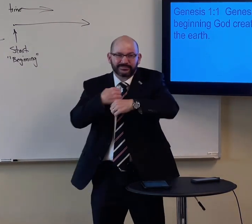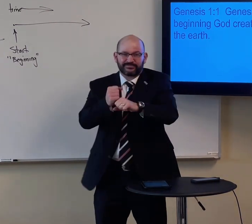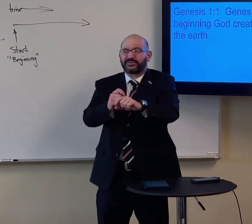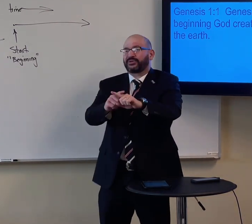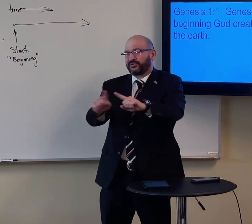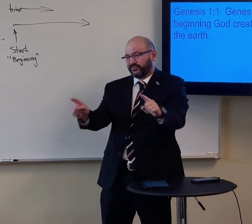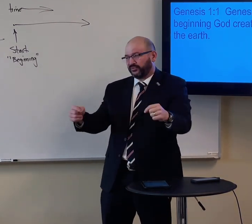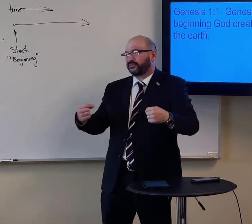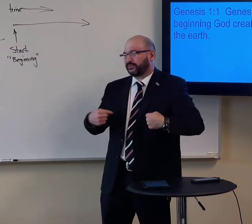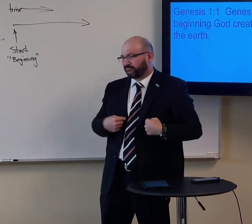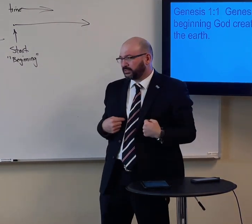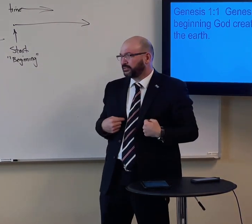God created you and me.